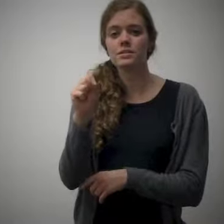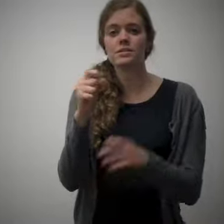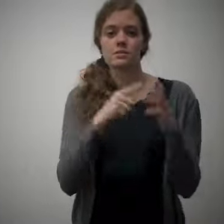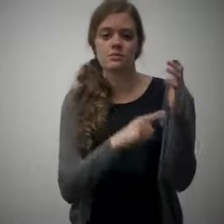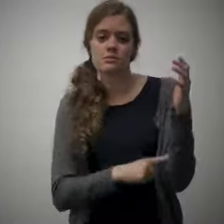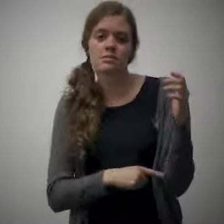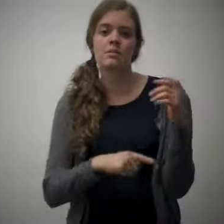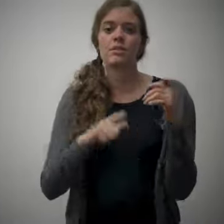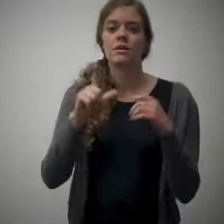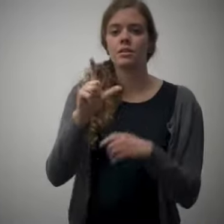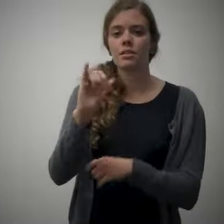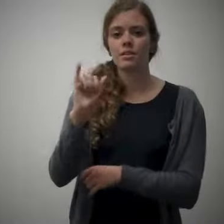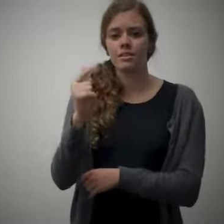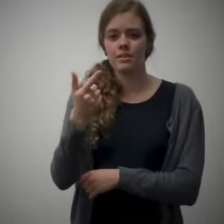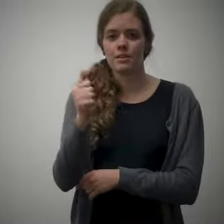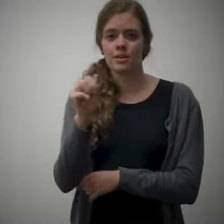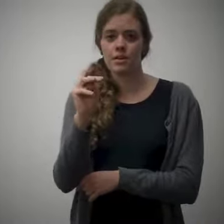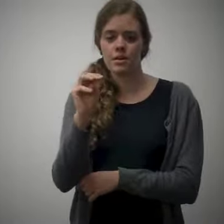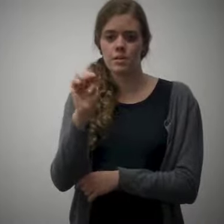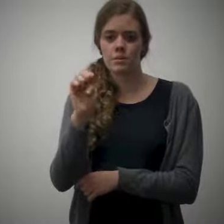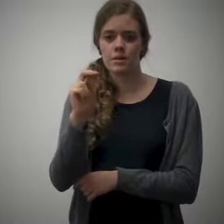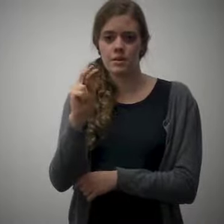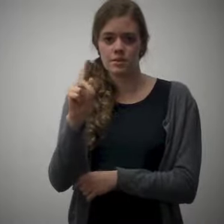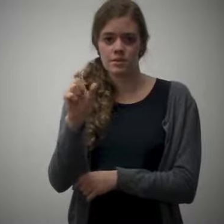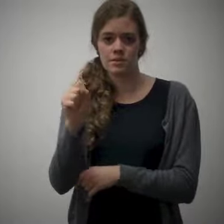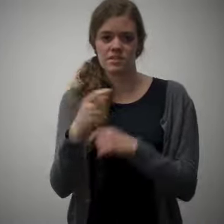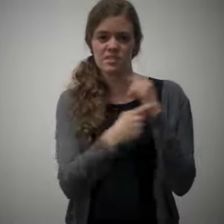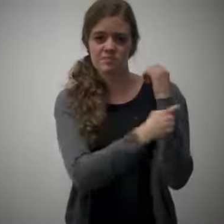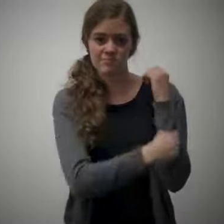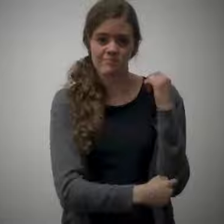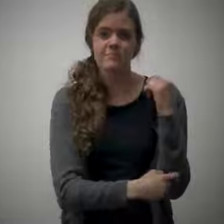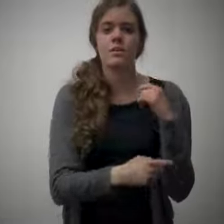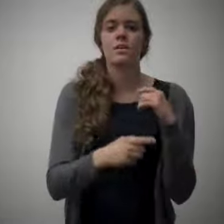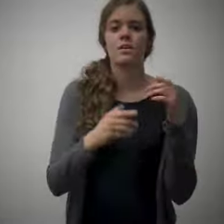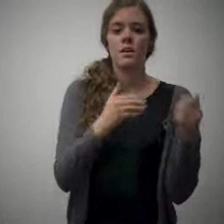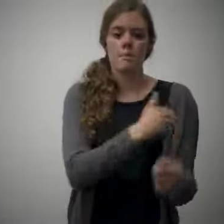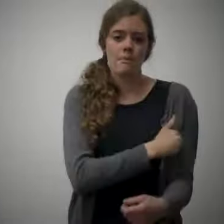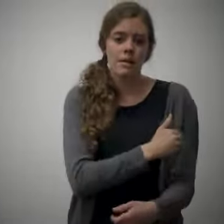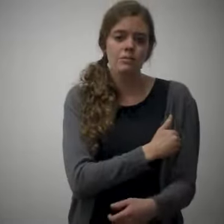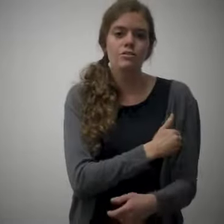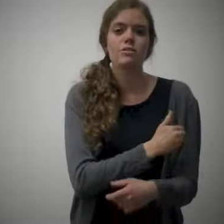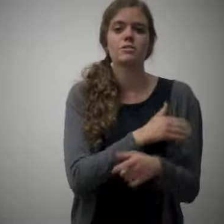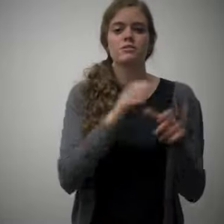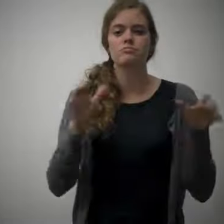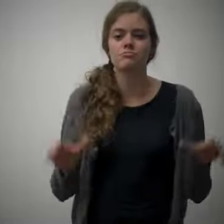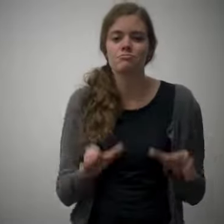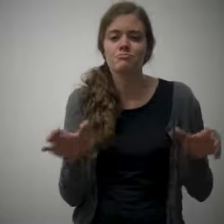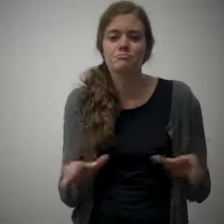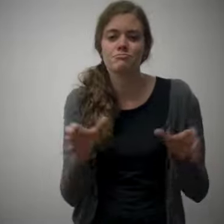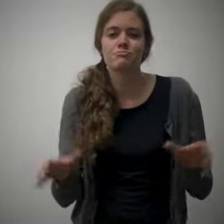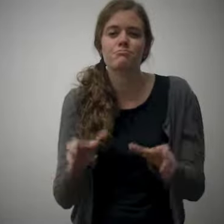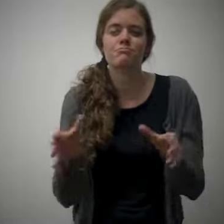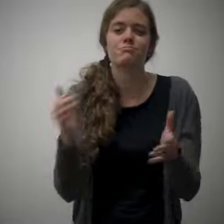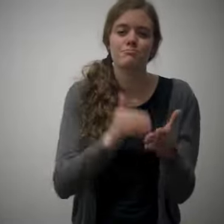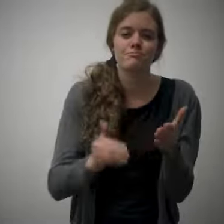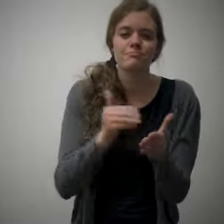Tendons, ligaments, and muscles are worn down over time doing repetitive tasks with insufficient rest